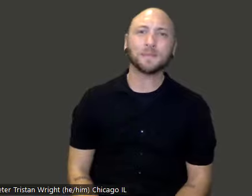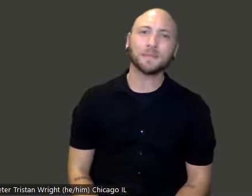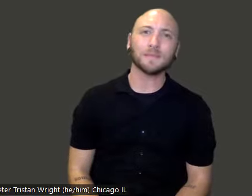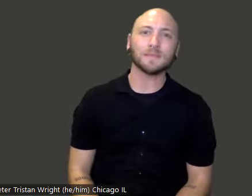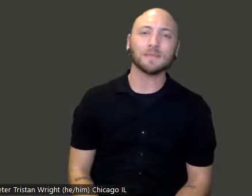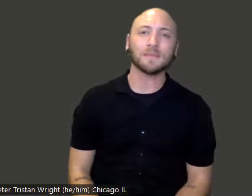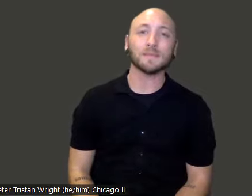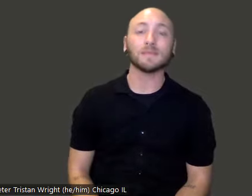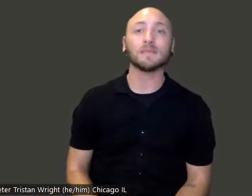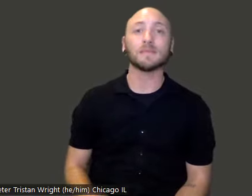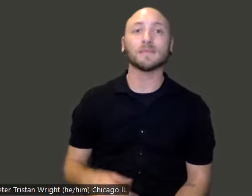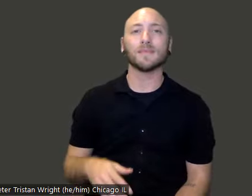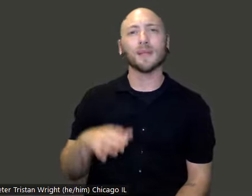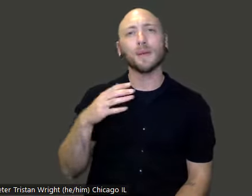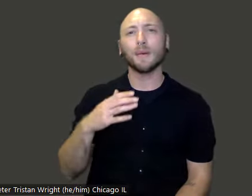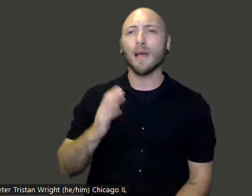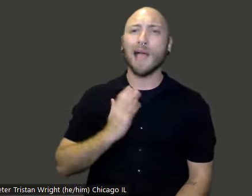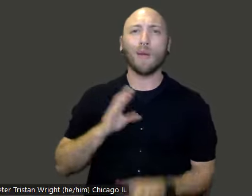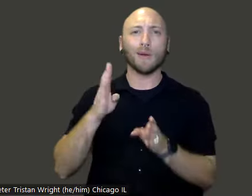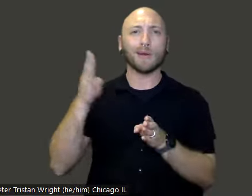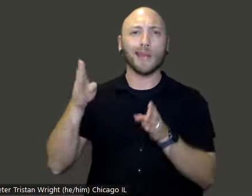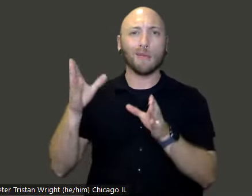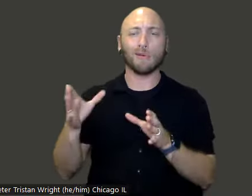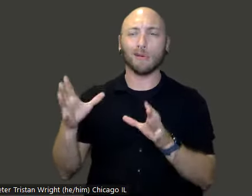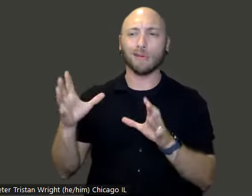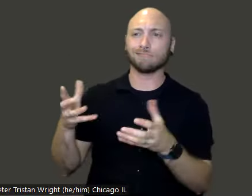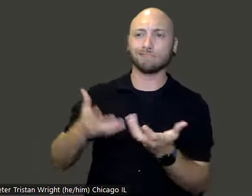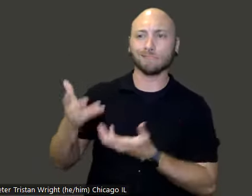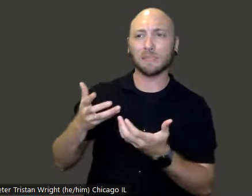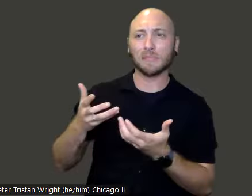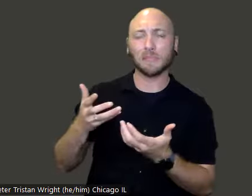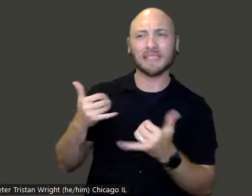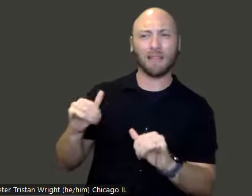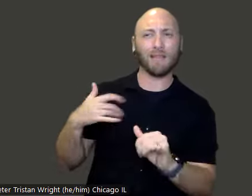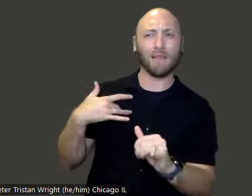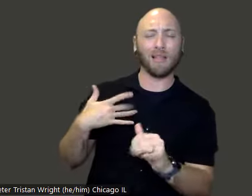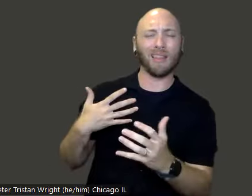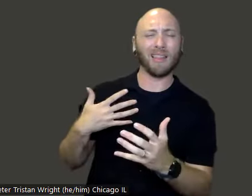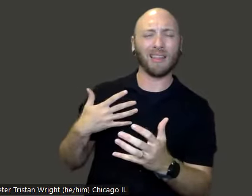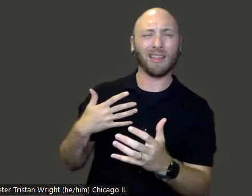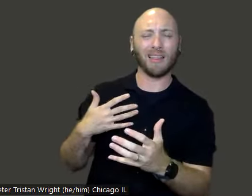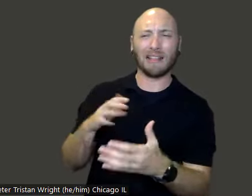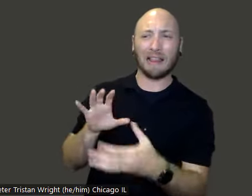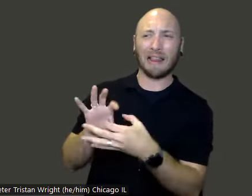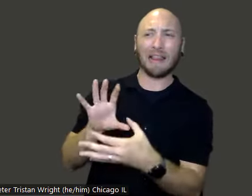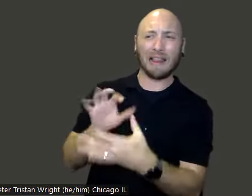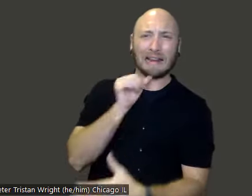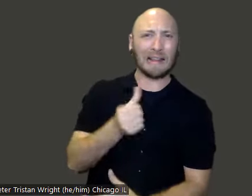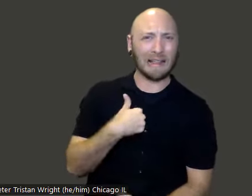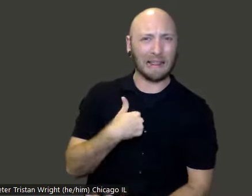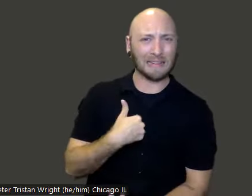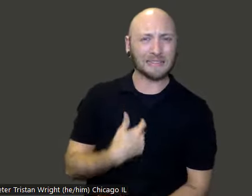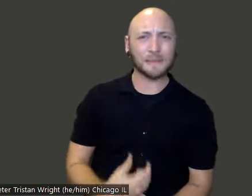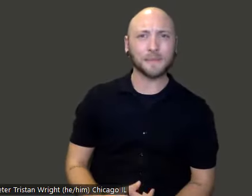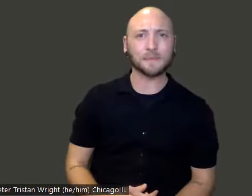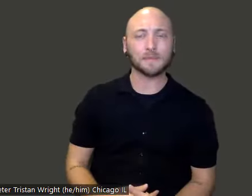and my neighbors were always hanging out, but I was always away from them. I don't know. It's the